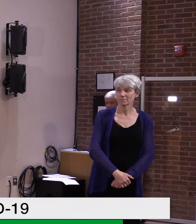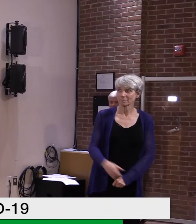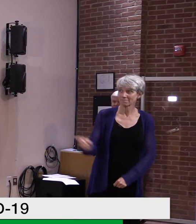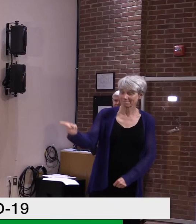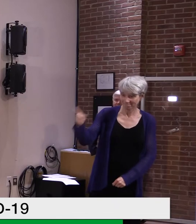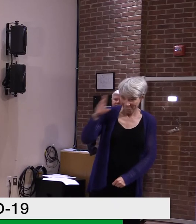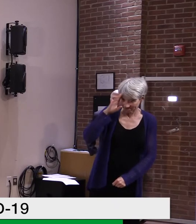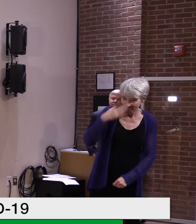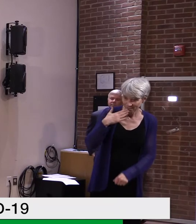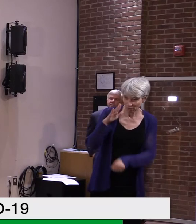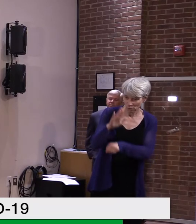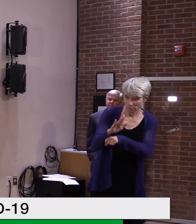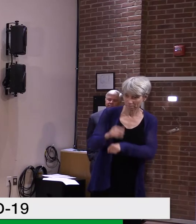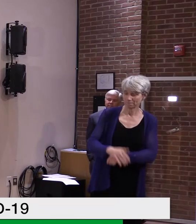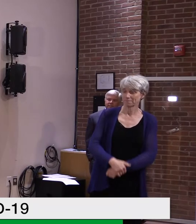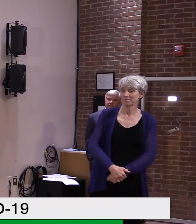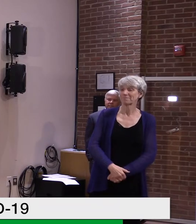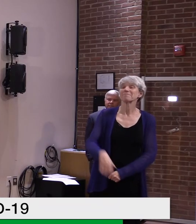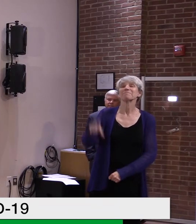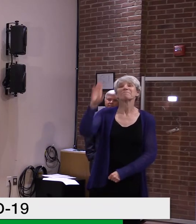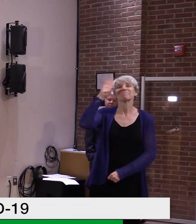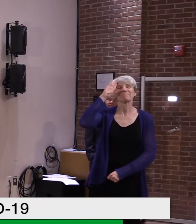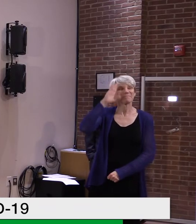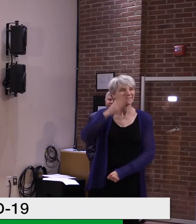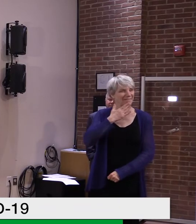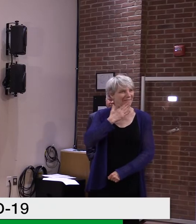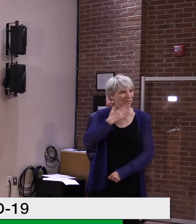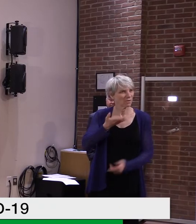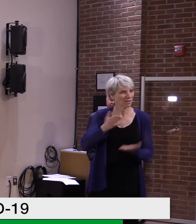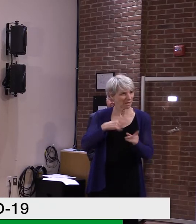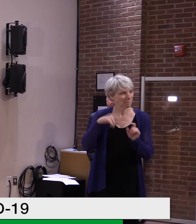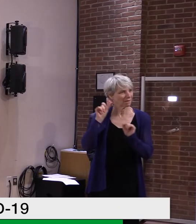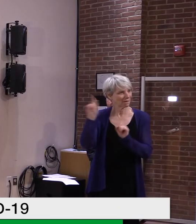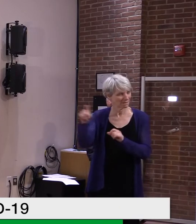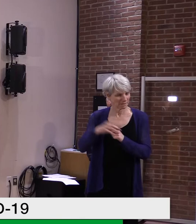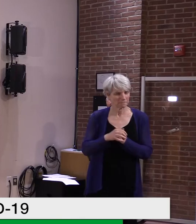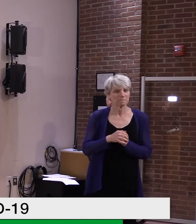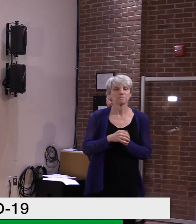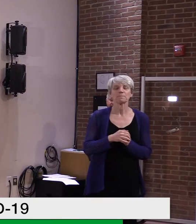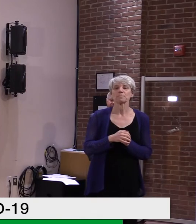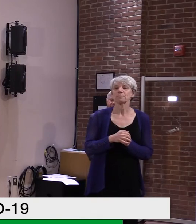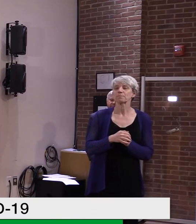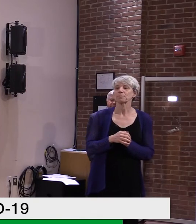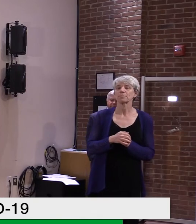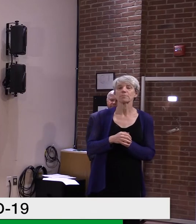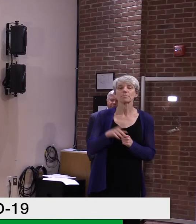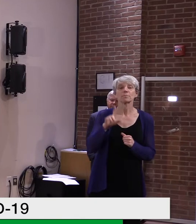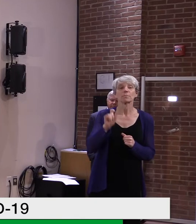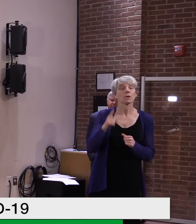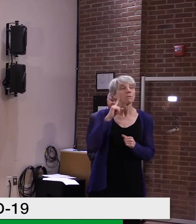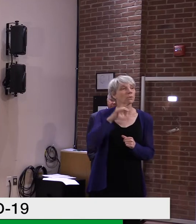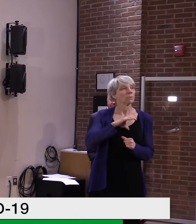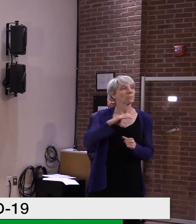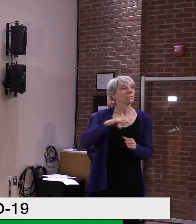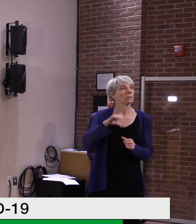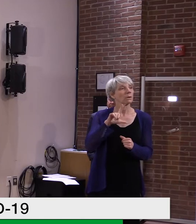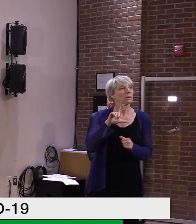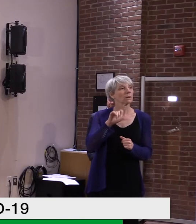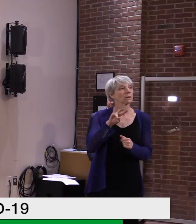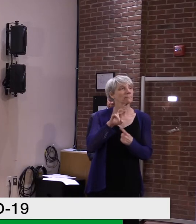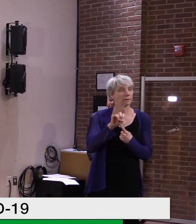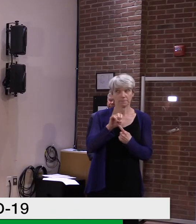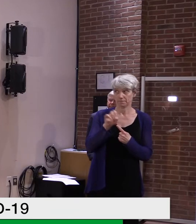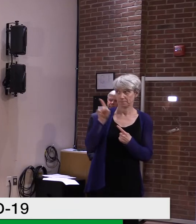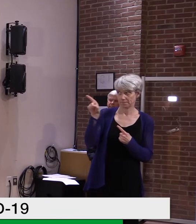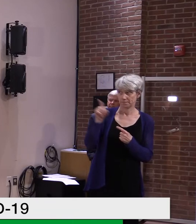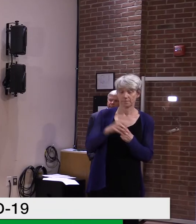Good afternoon. Hi, thanks for taking my question. This is for Commissioner Levine.